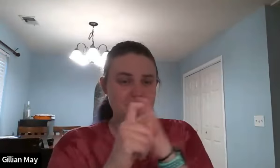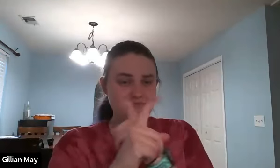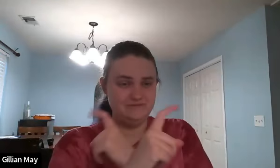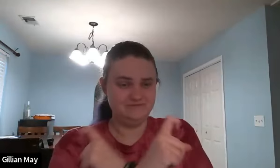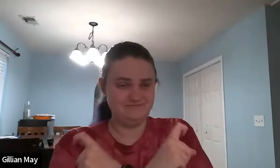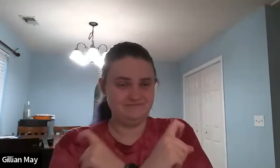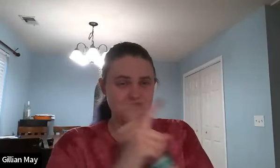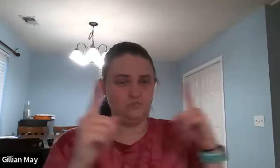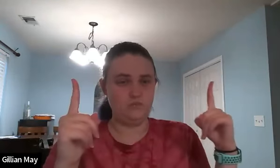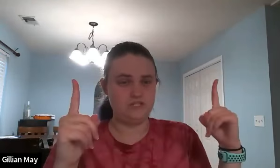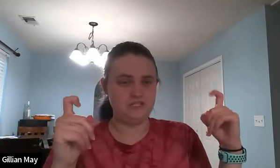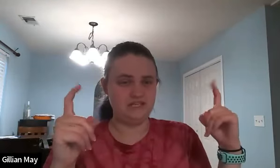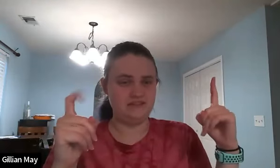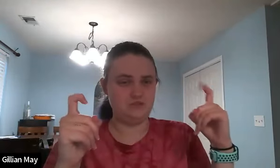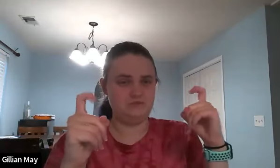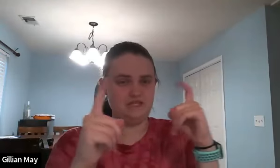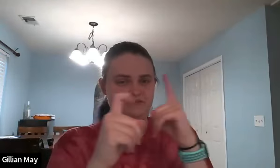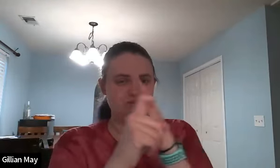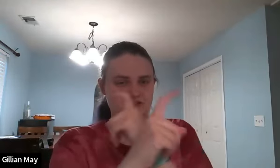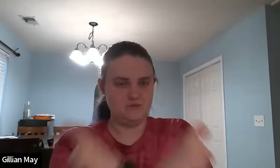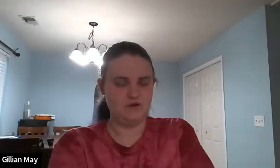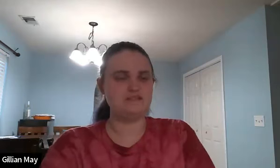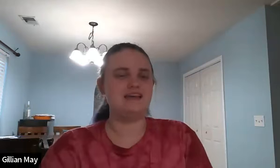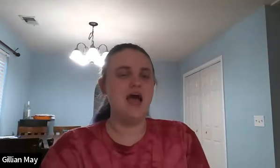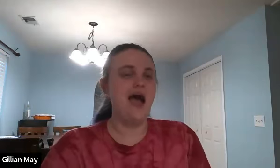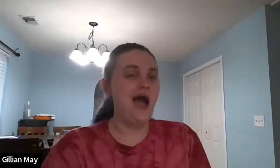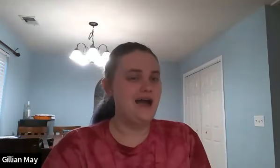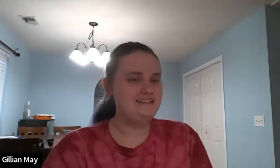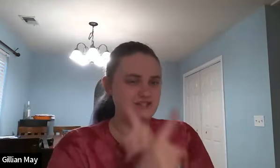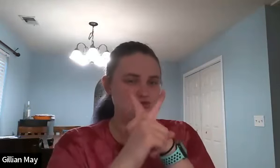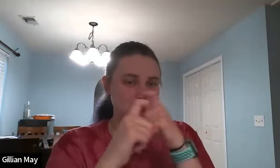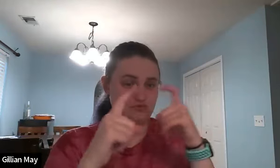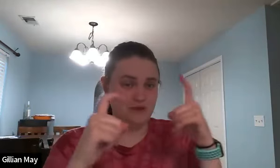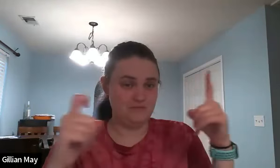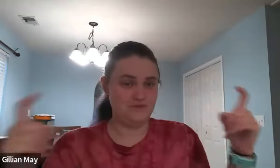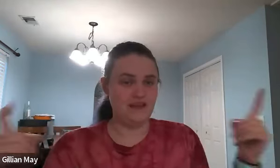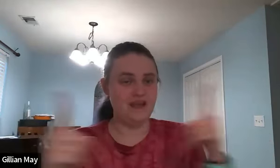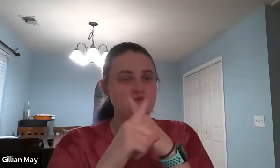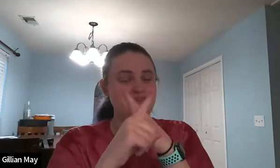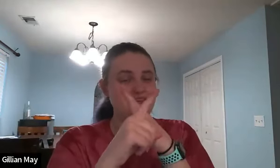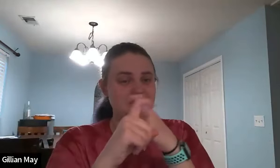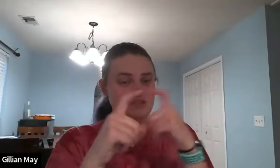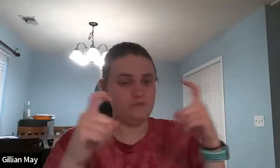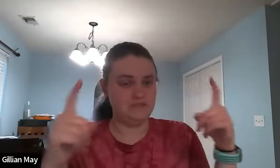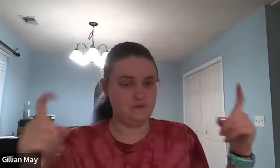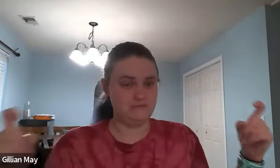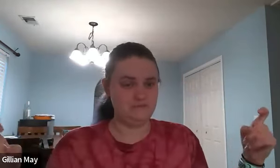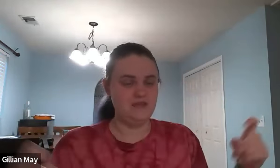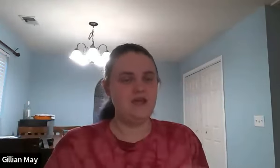shrimp, where it's just like little bending fingers and they come across. I do shrimp, like I do it the exact opposite way.